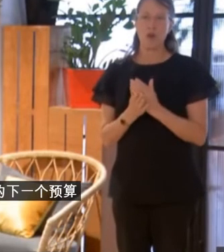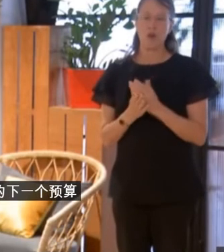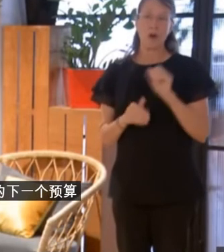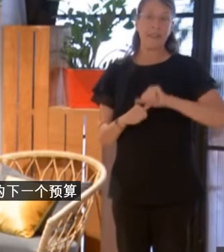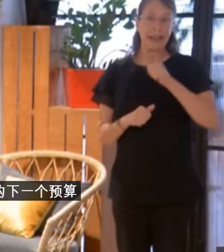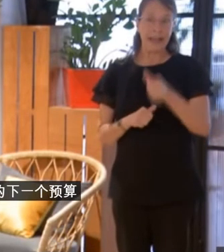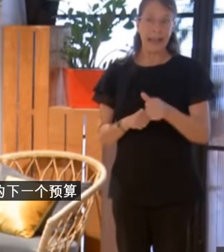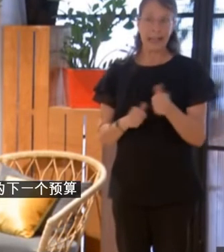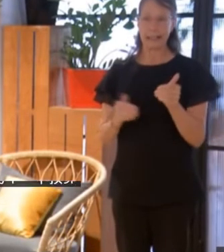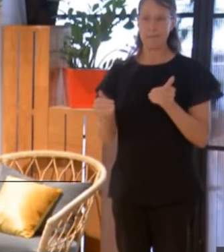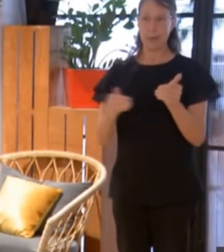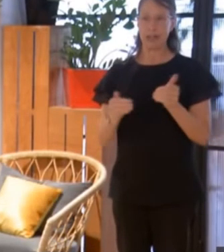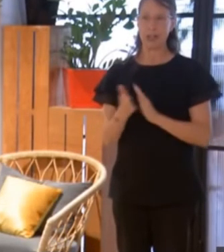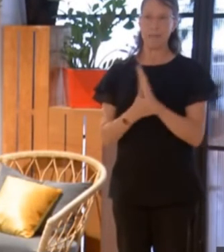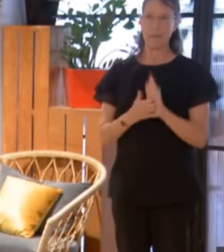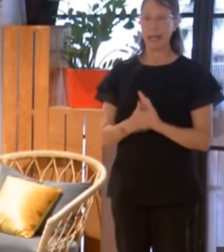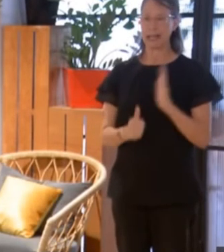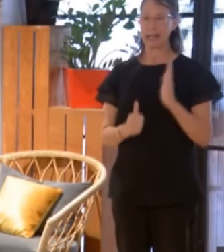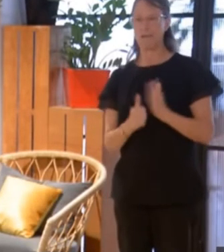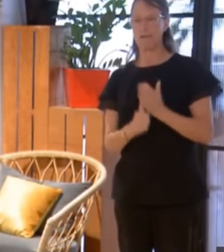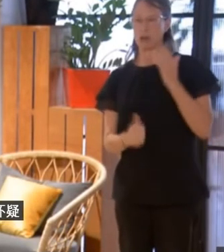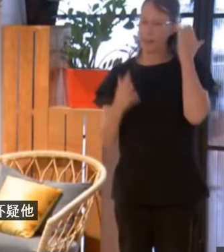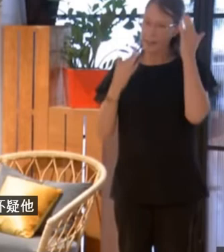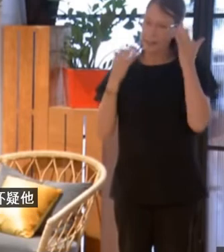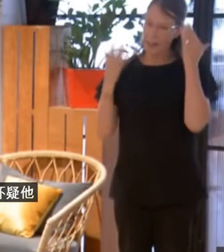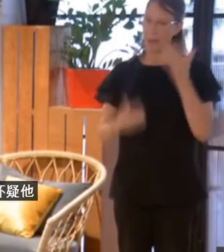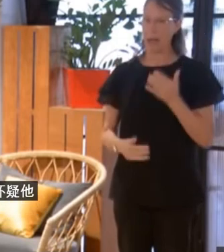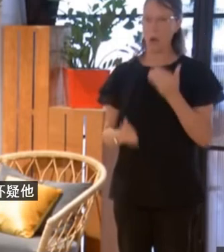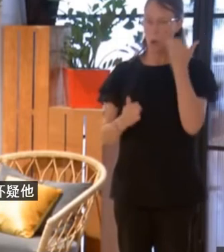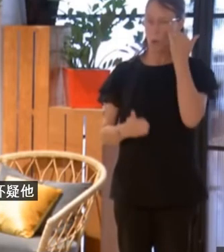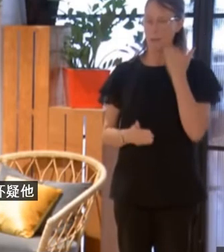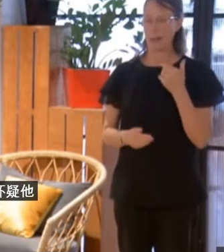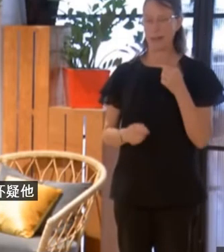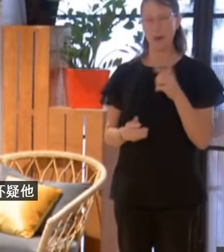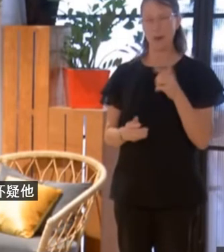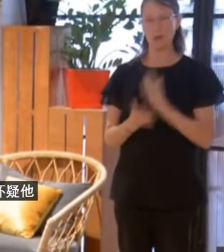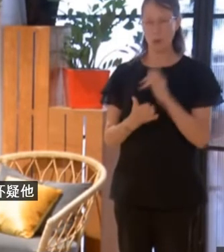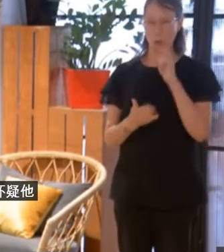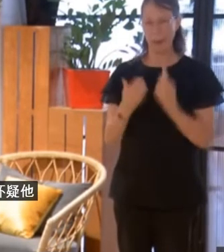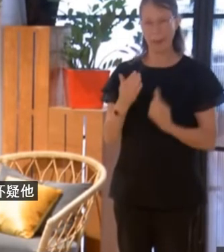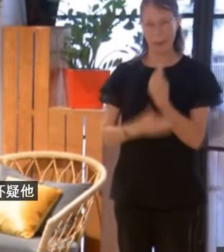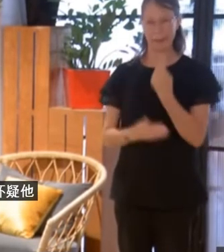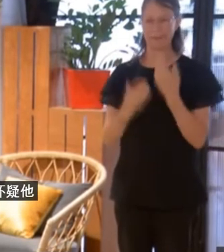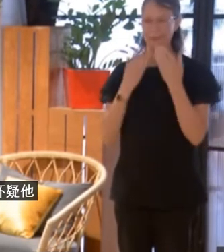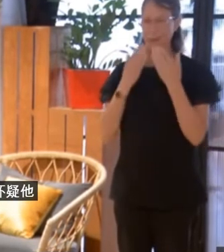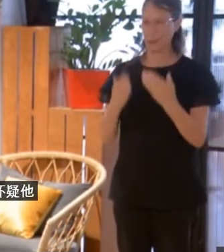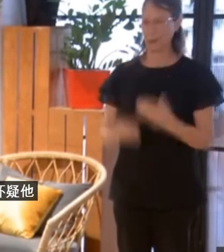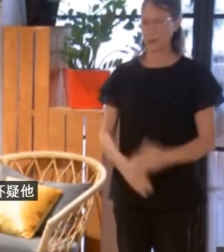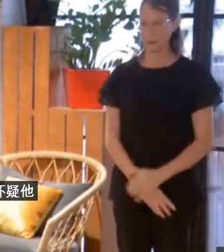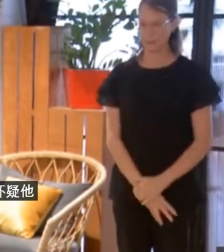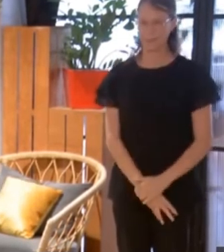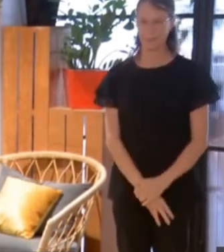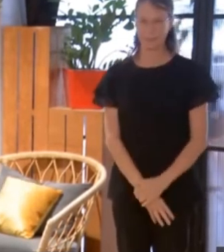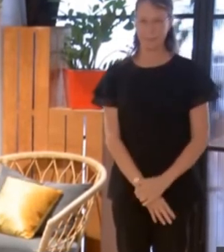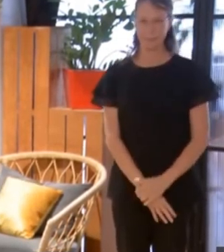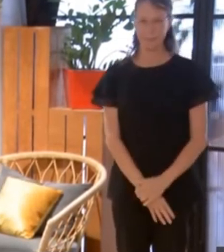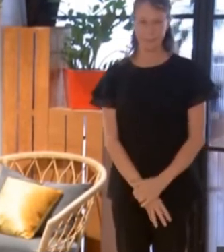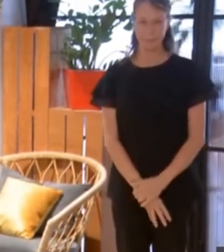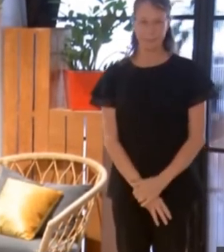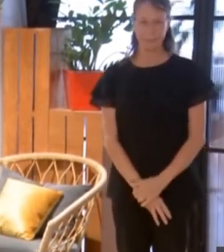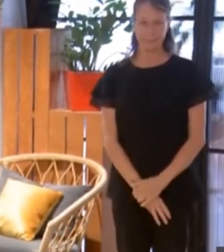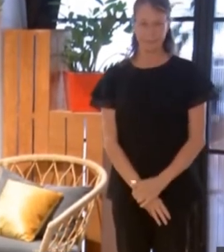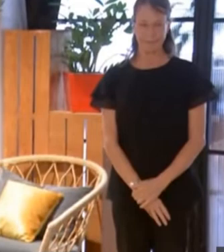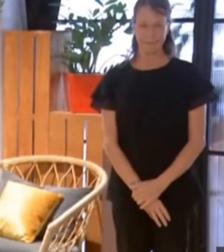Wales places women at the front and centre, and I have no doubt that he will deliver on that. Thanks.